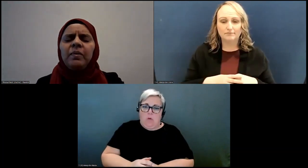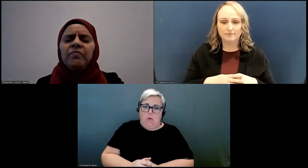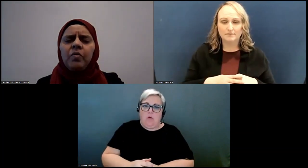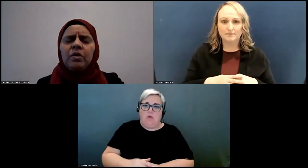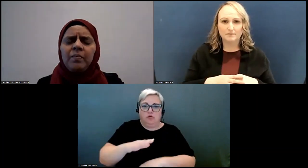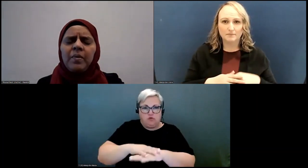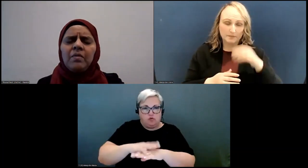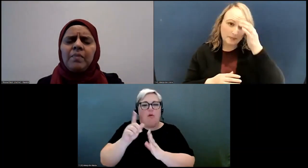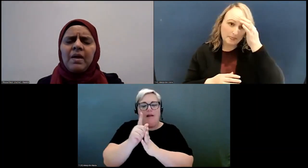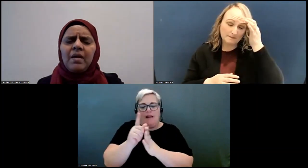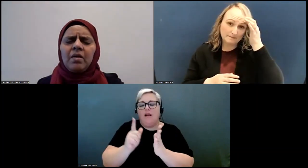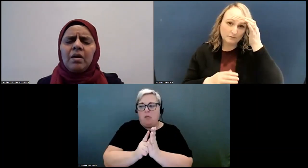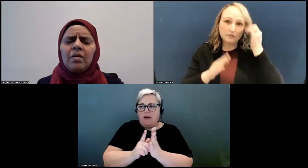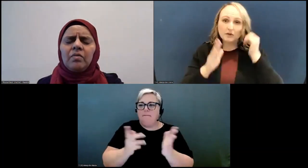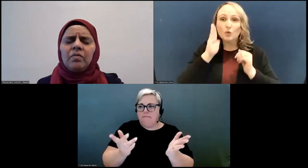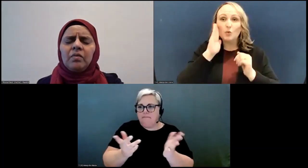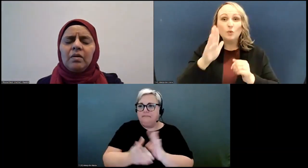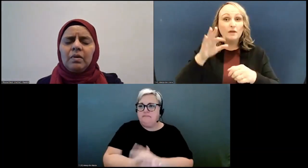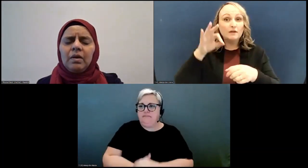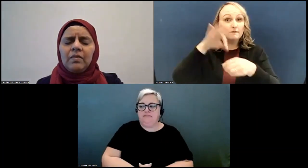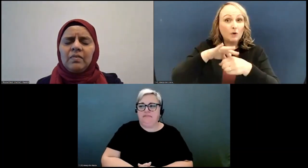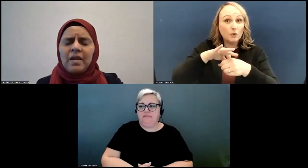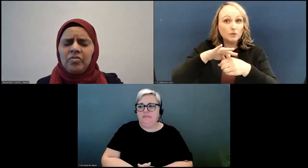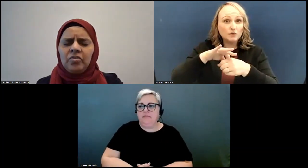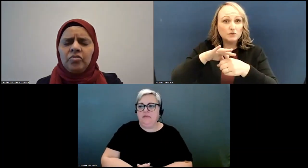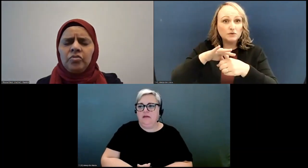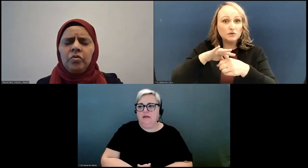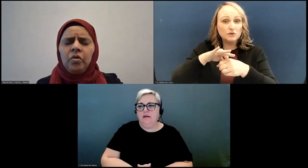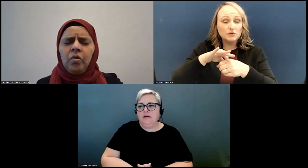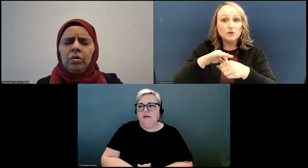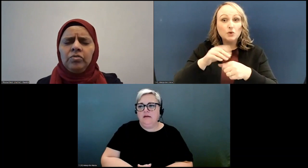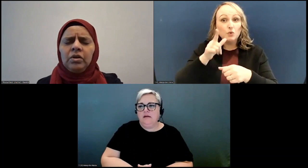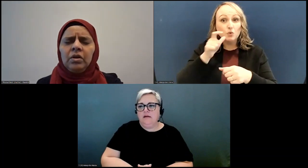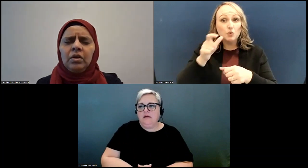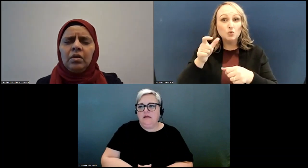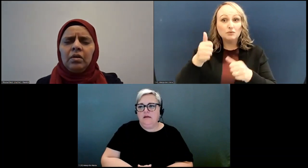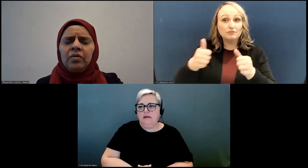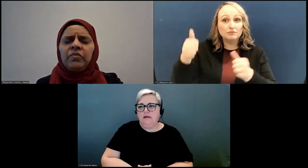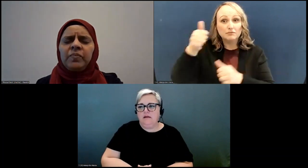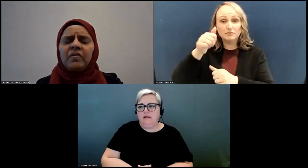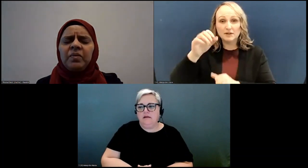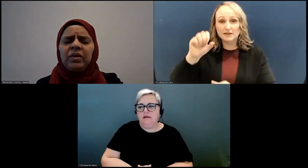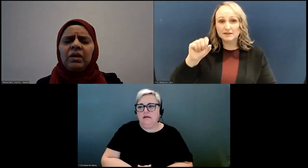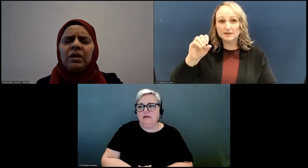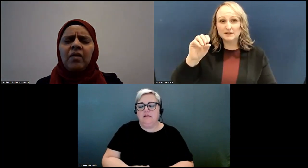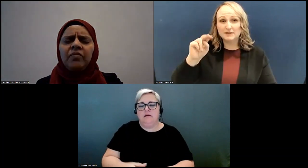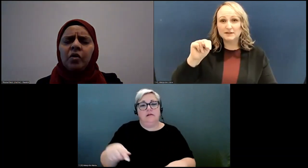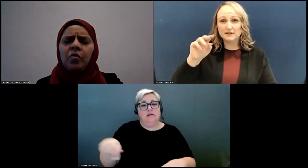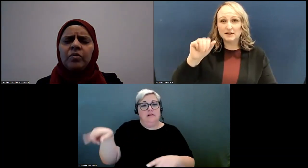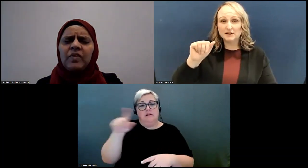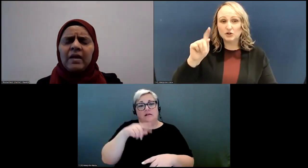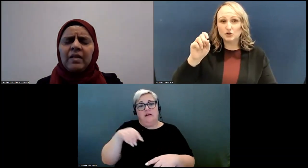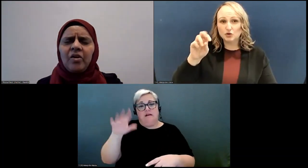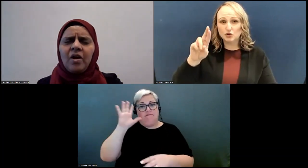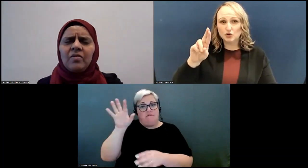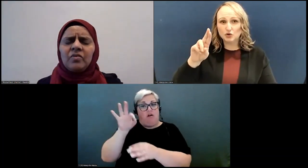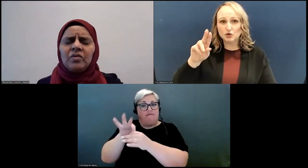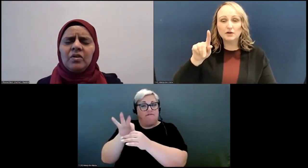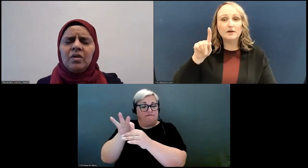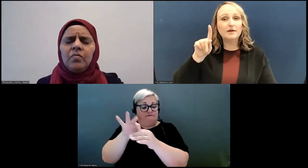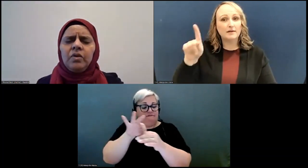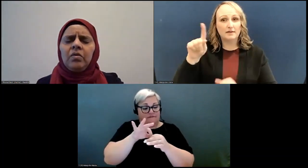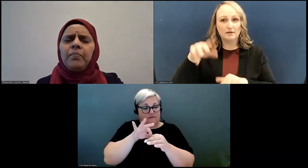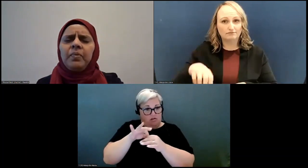It will be voted upon by our senators who hold the responsibility of sober second